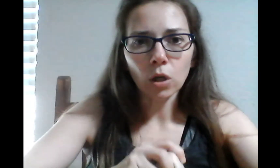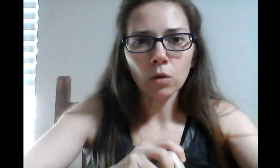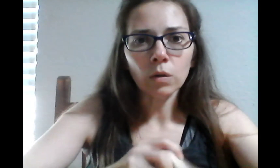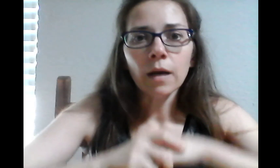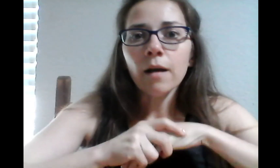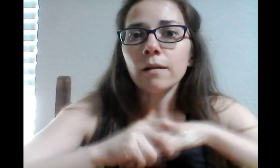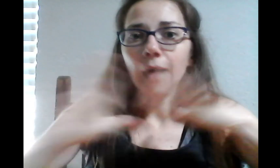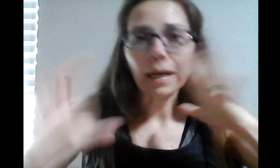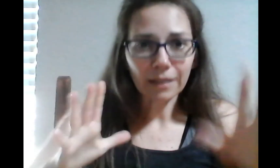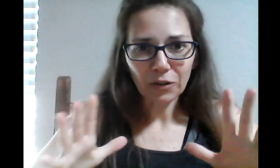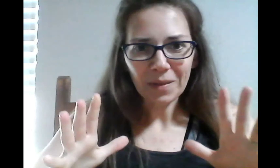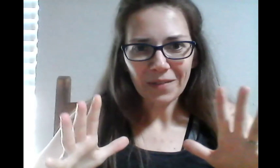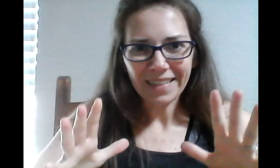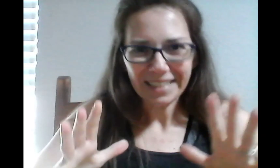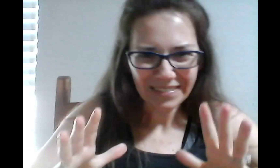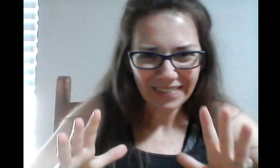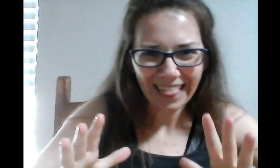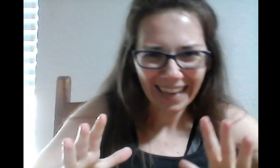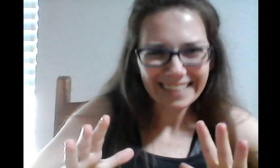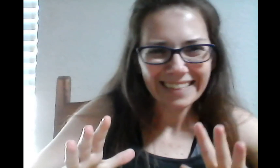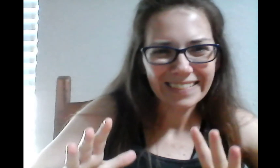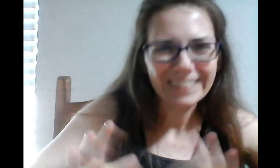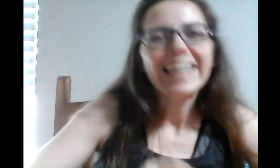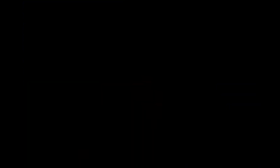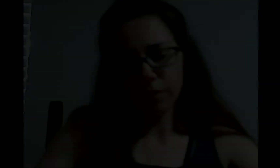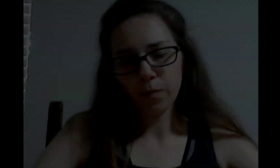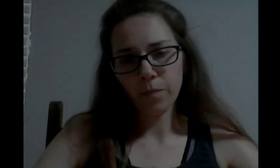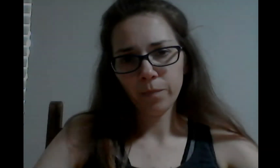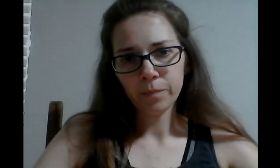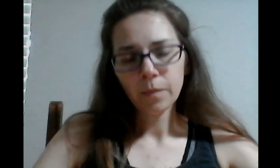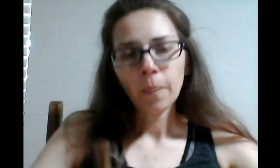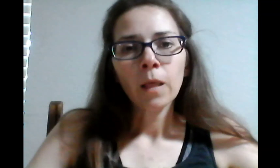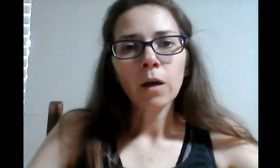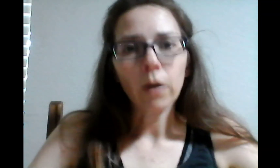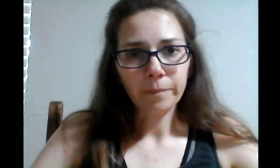So that's a little bit of the history on that too. Okay.